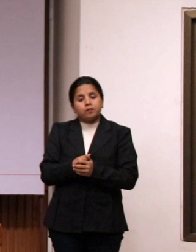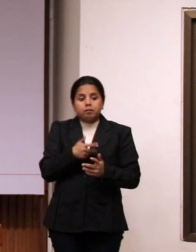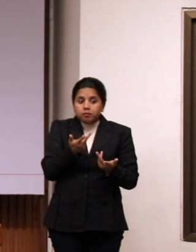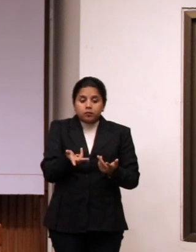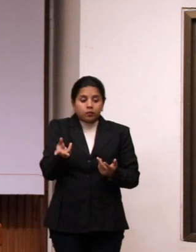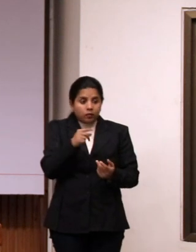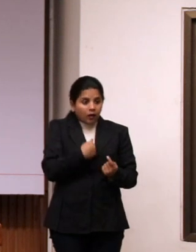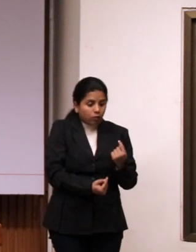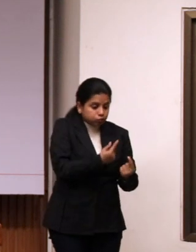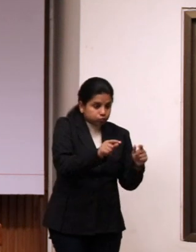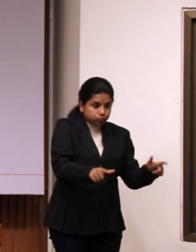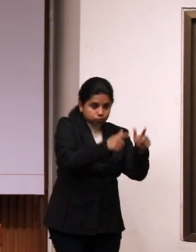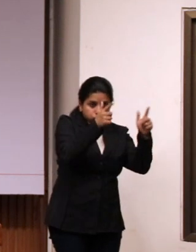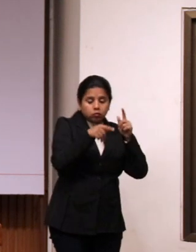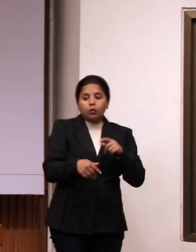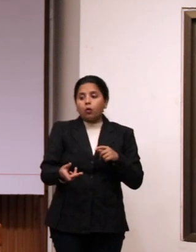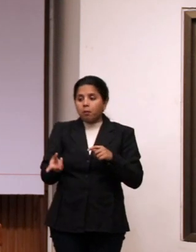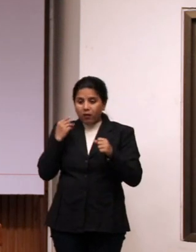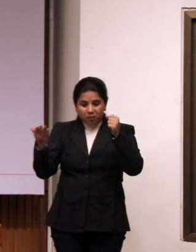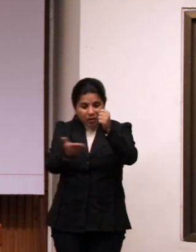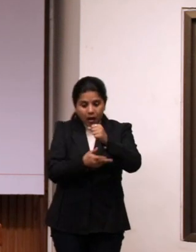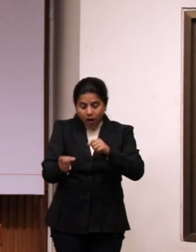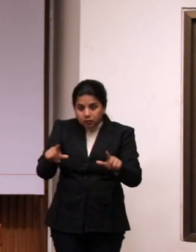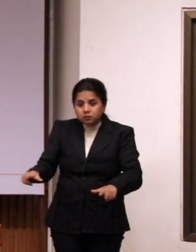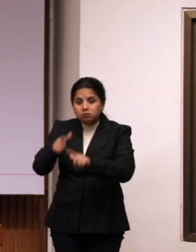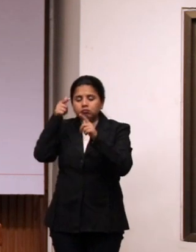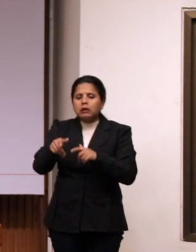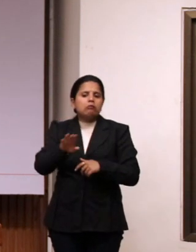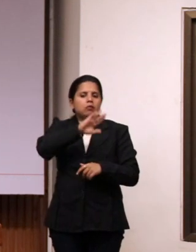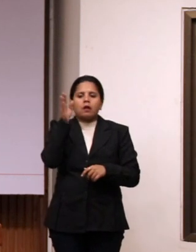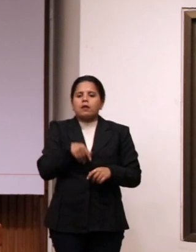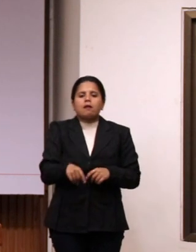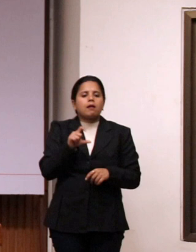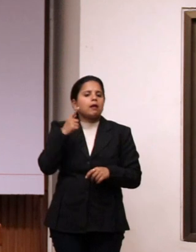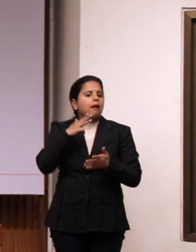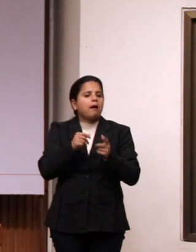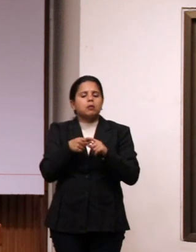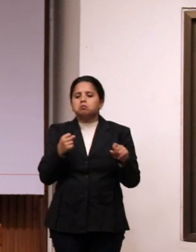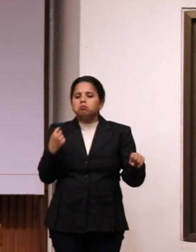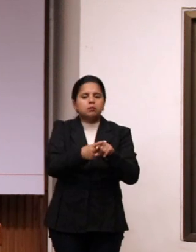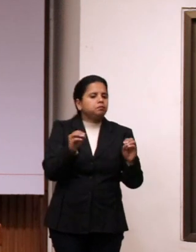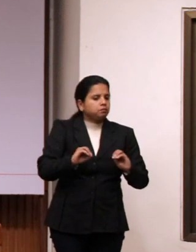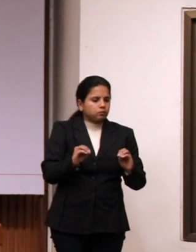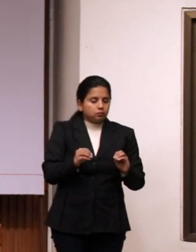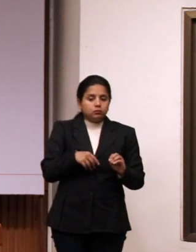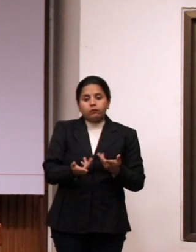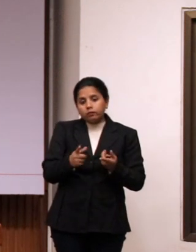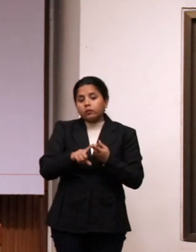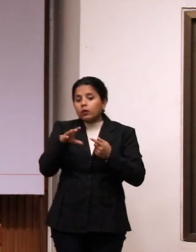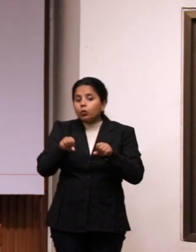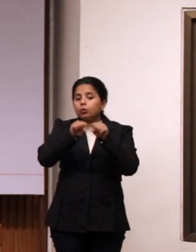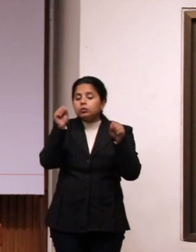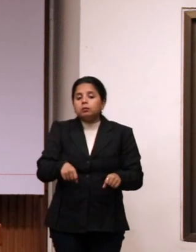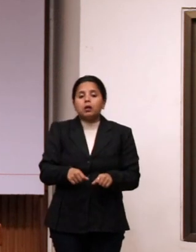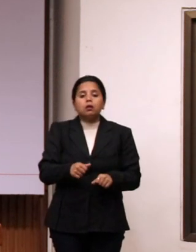afforestation and reforestation, as I told you, never reach to climax. Therefore, the ecosystem goods and services we expect from